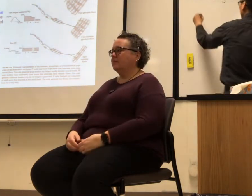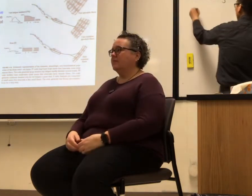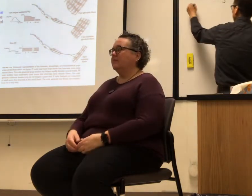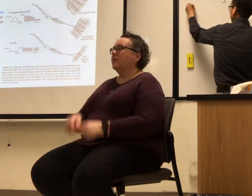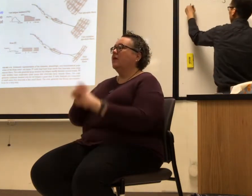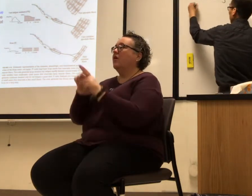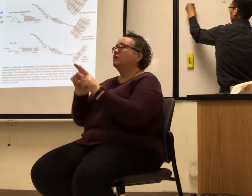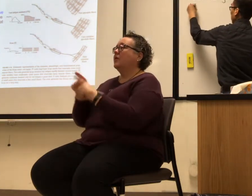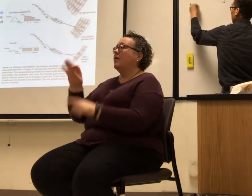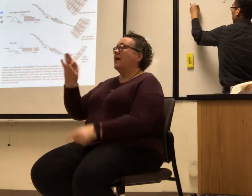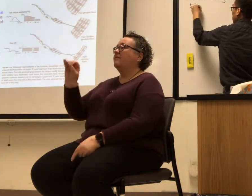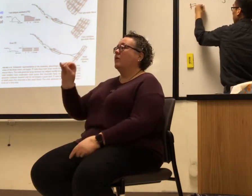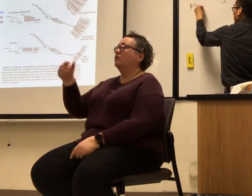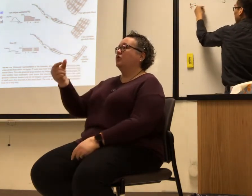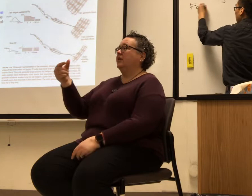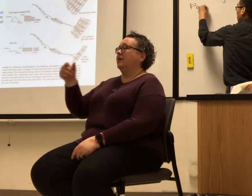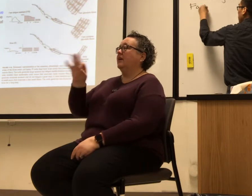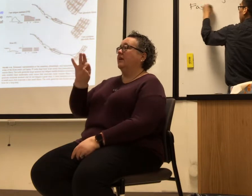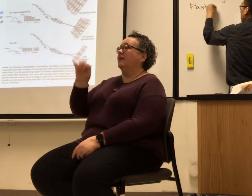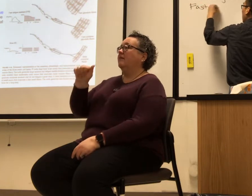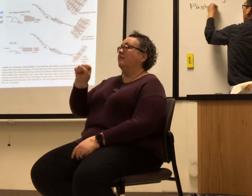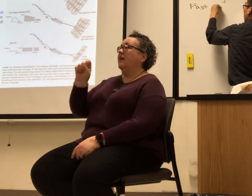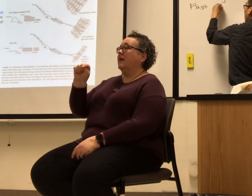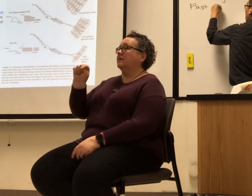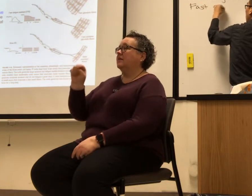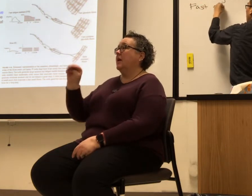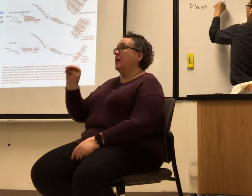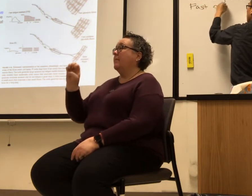short. Fast, this is their metabolism.